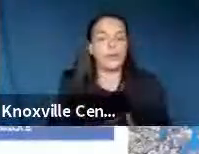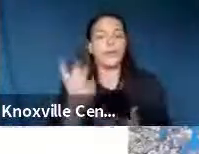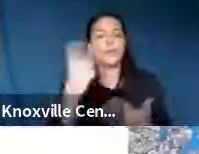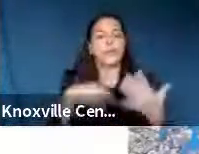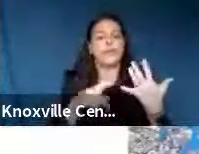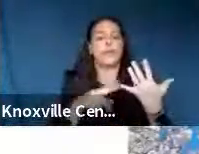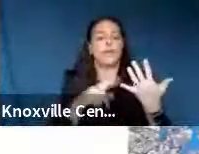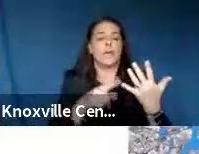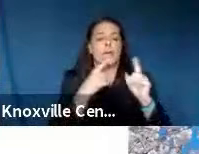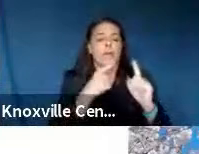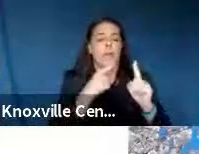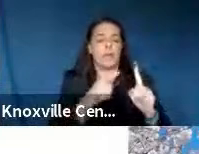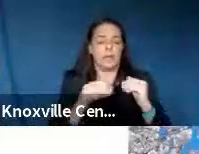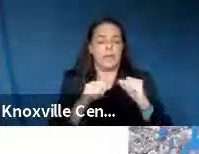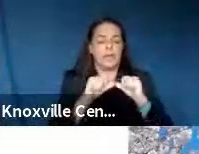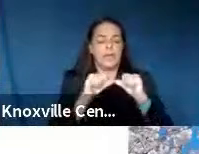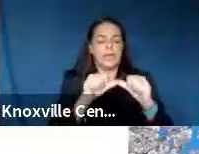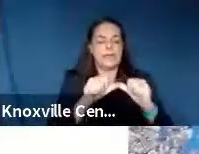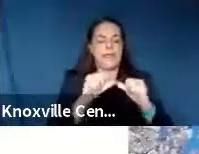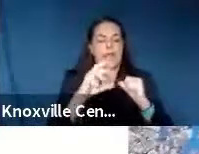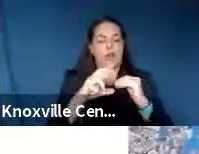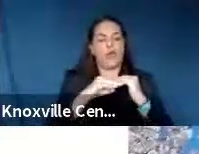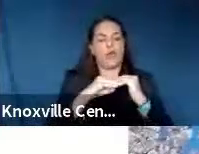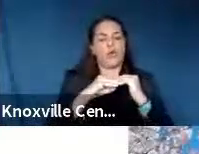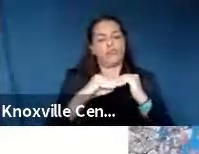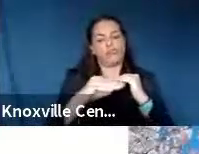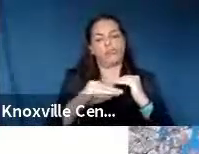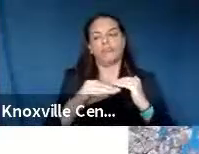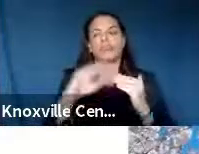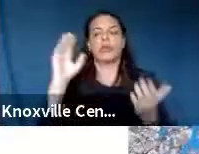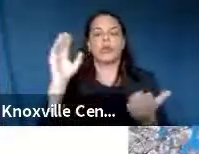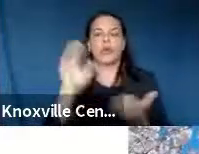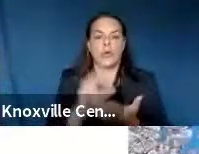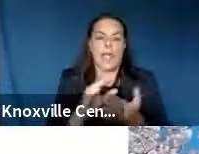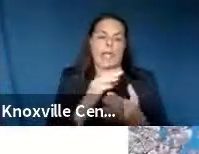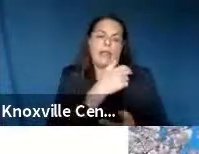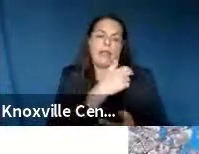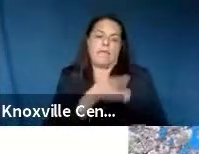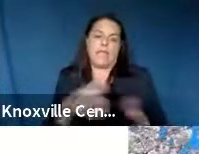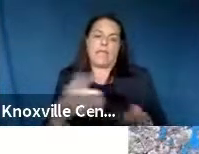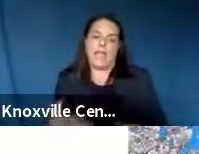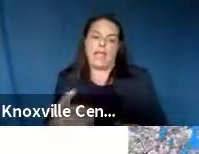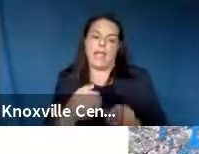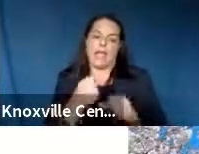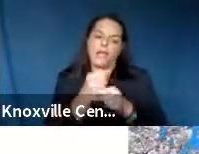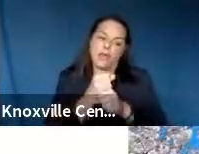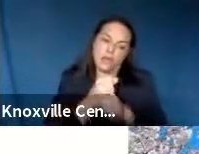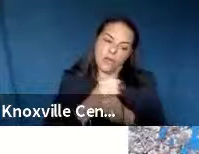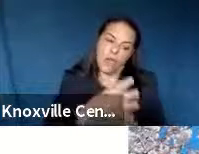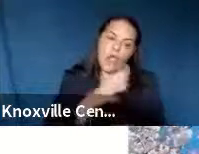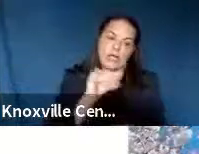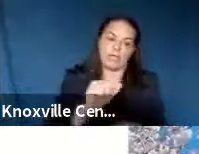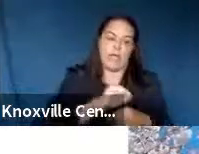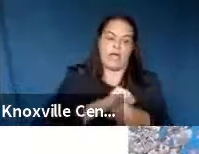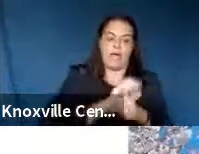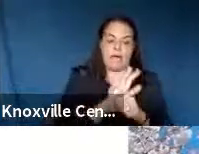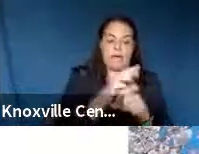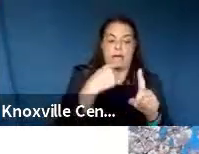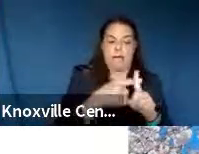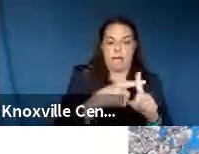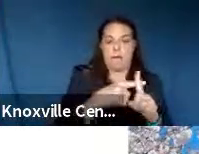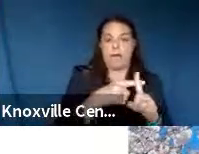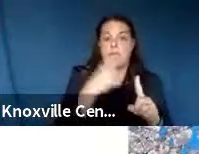fifth benchmark, sustained or decreased COVID-19 related death rate for identified positive or probable